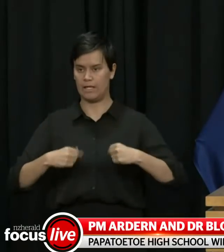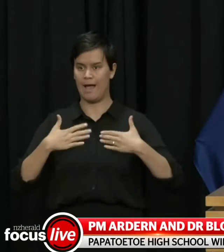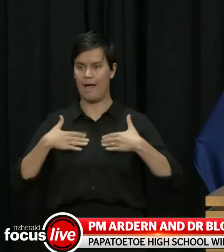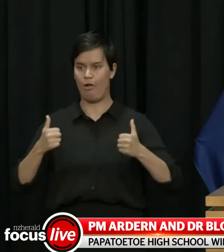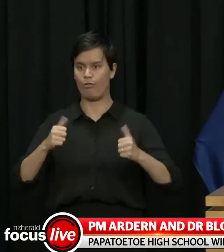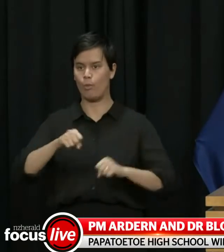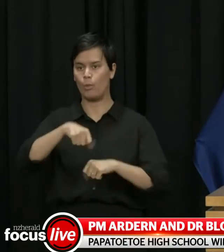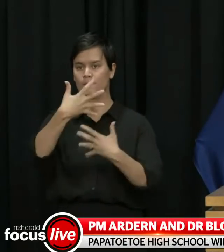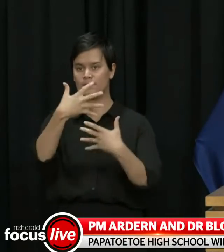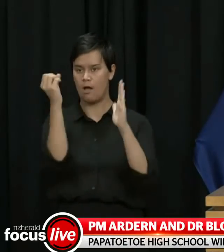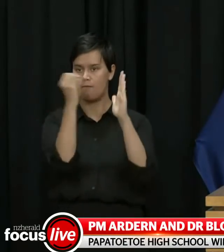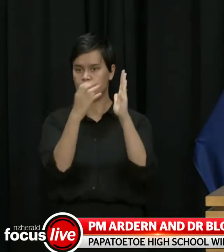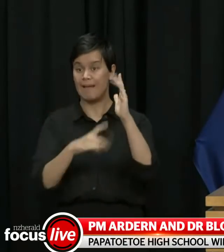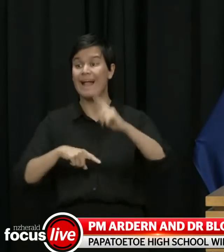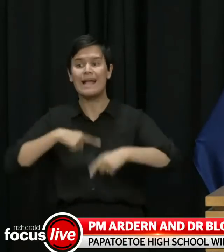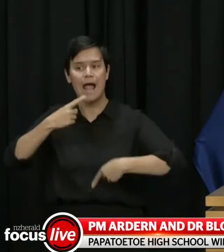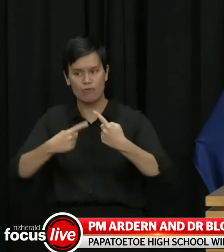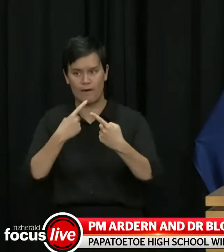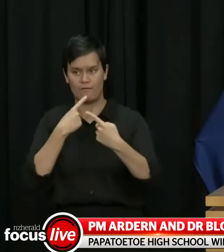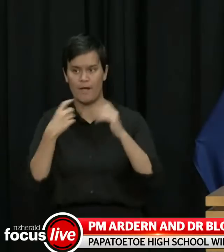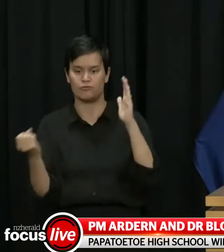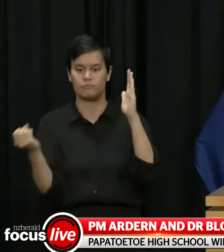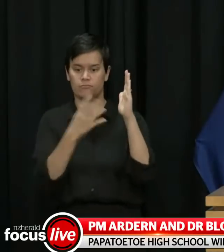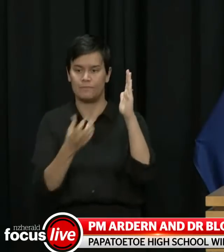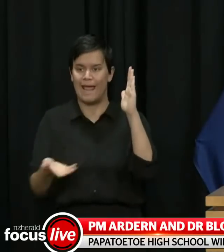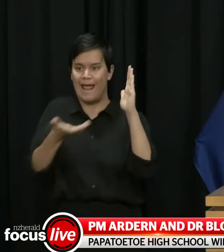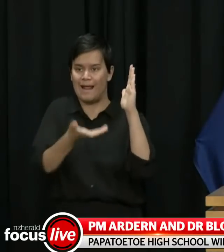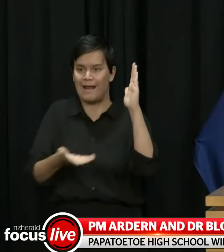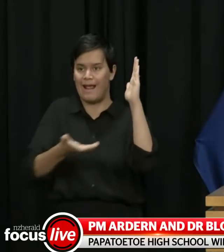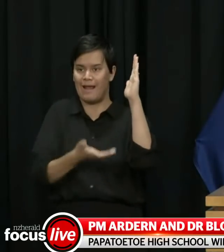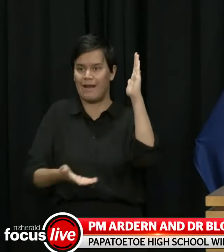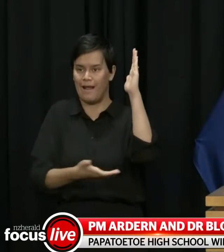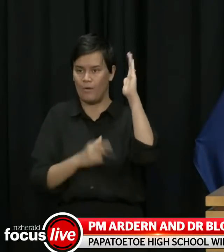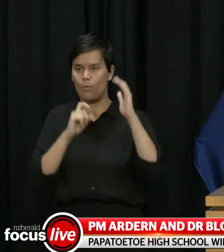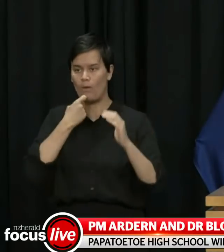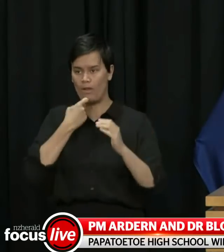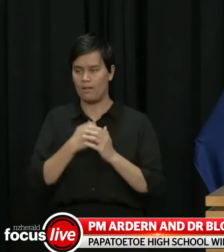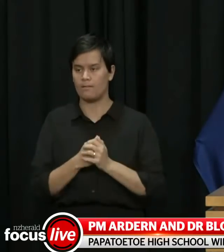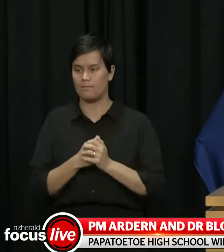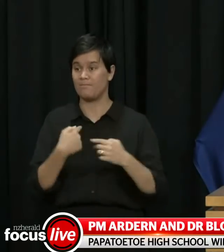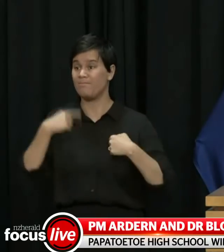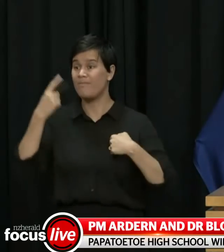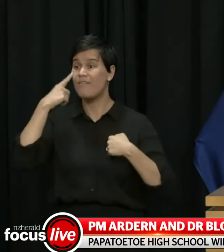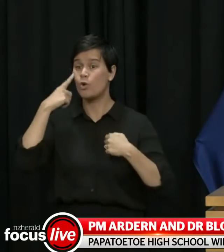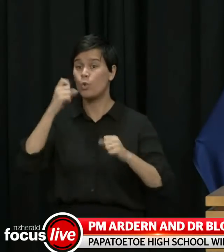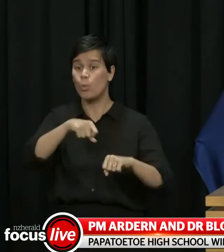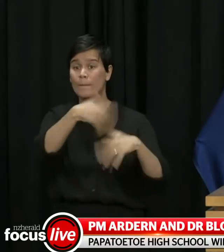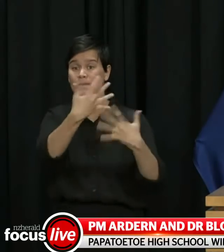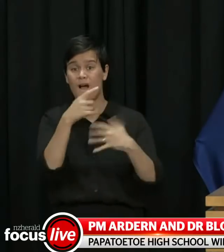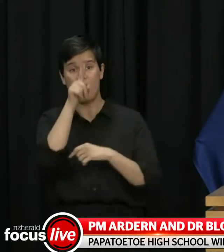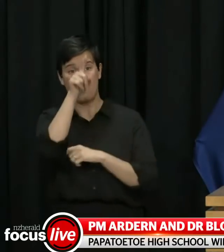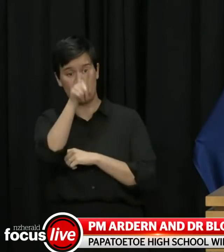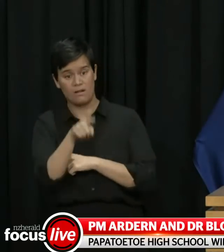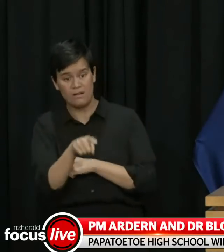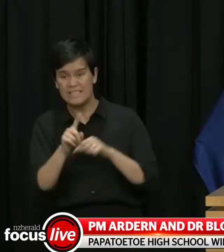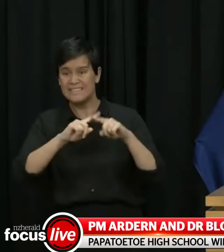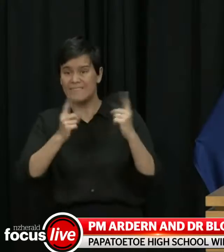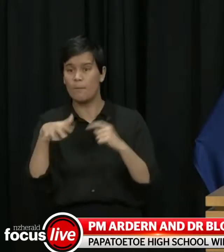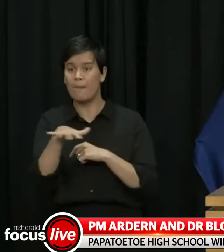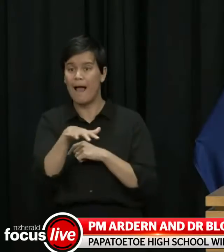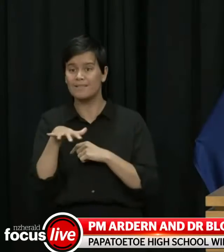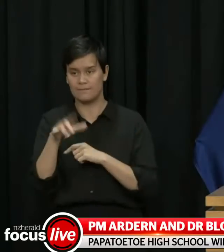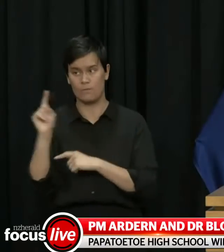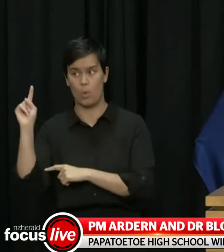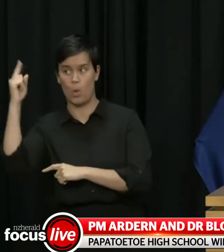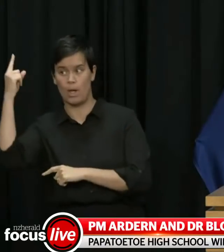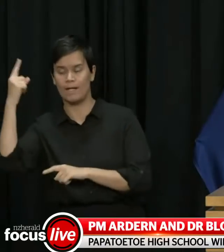we will continue to update this. I should say, just looking through that website, that it includes a number of places in New